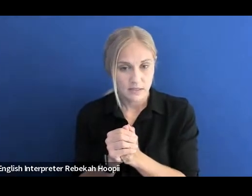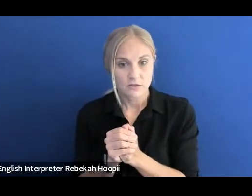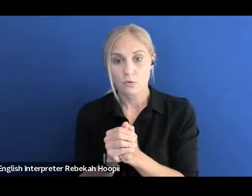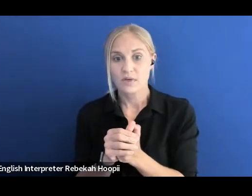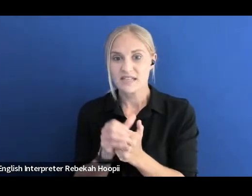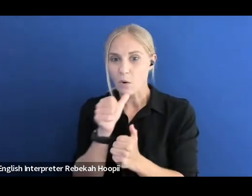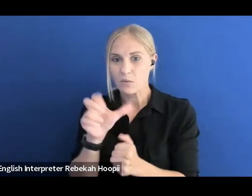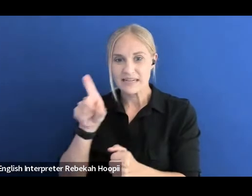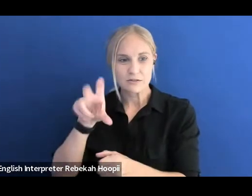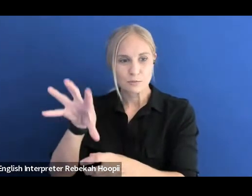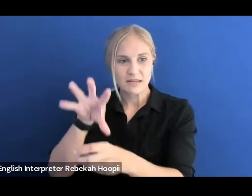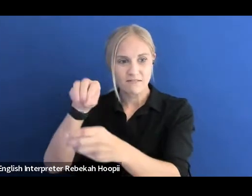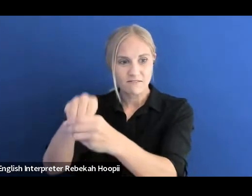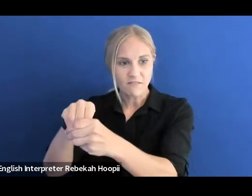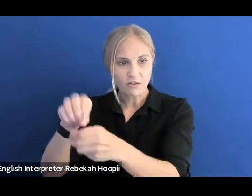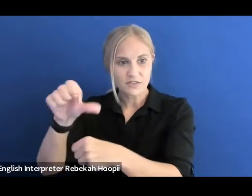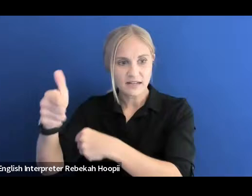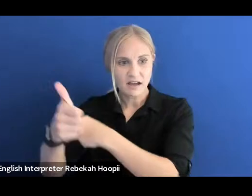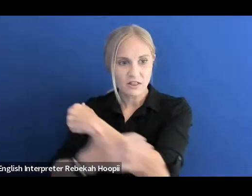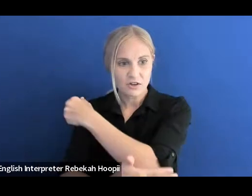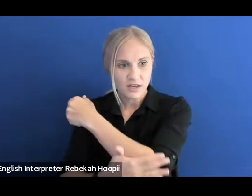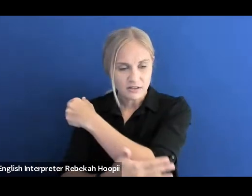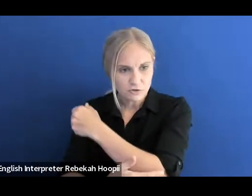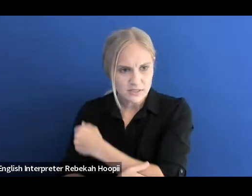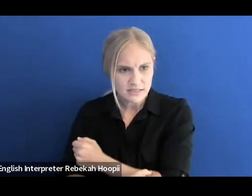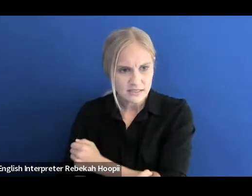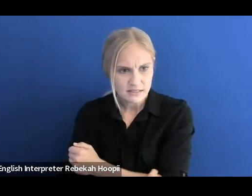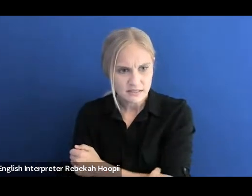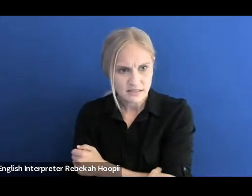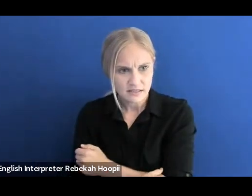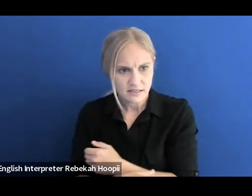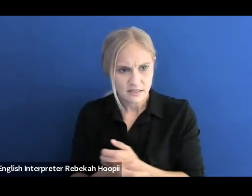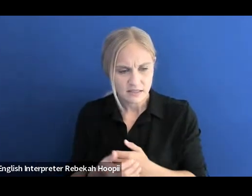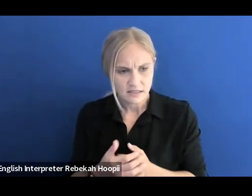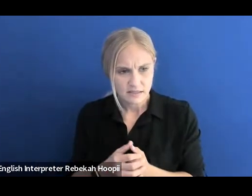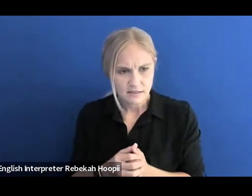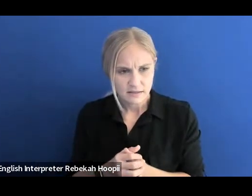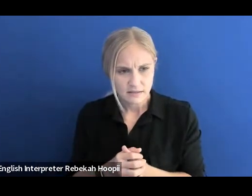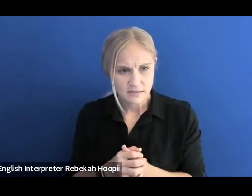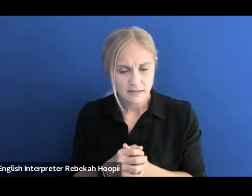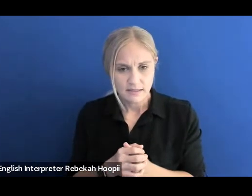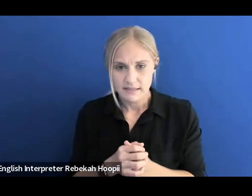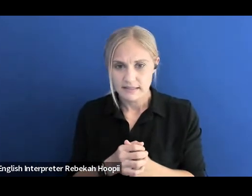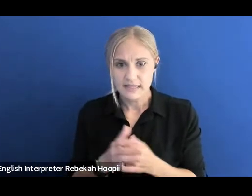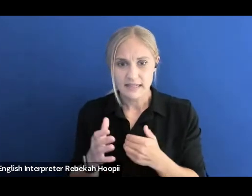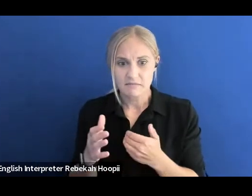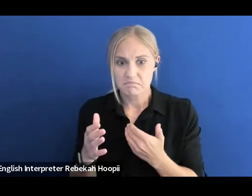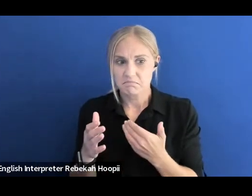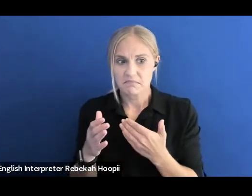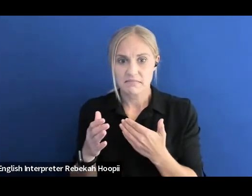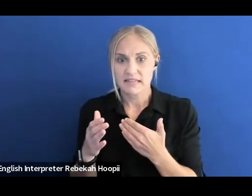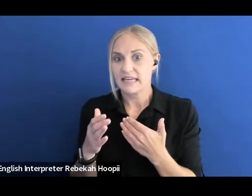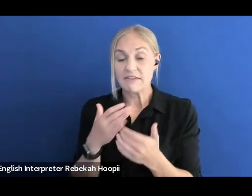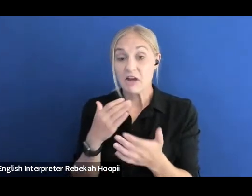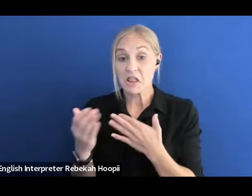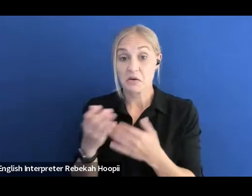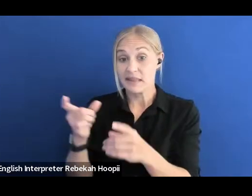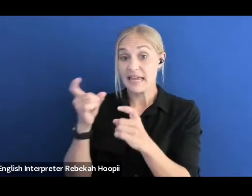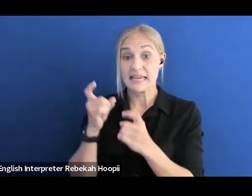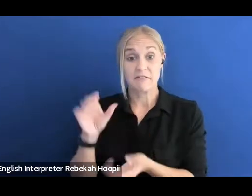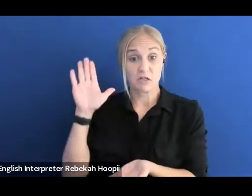We don't need to take them. We don't need to force them to pay or to give us low rates for oil or anything.